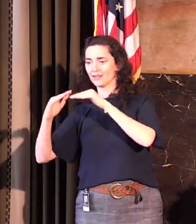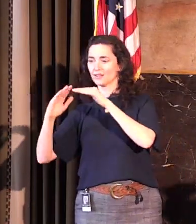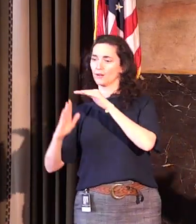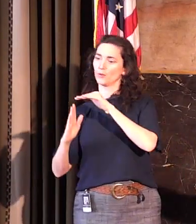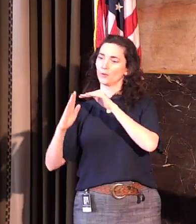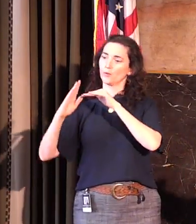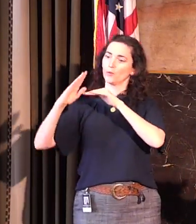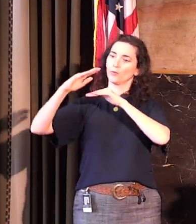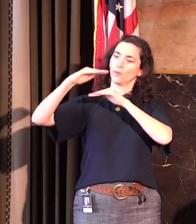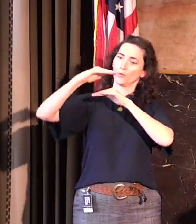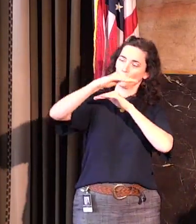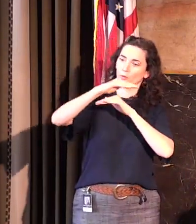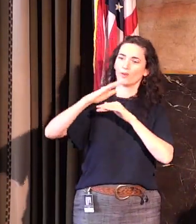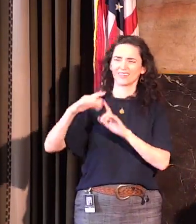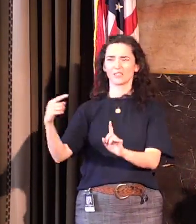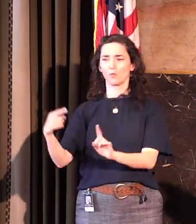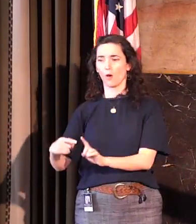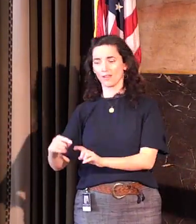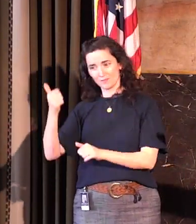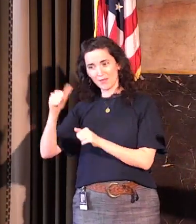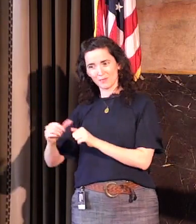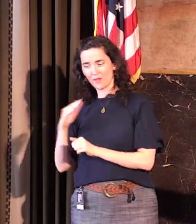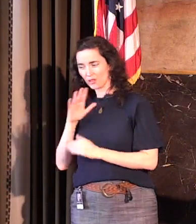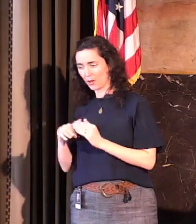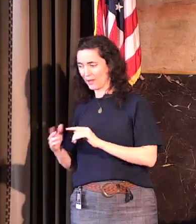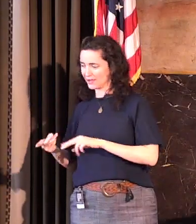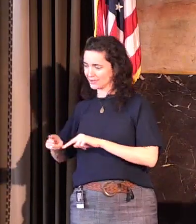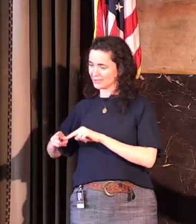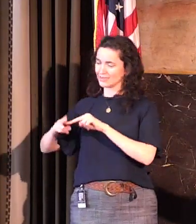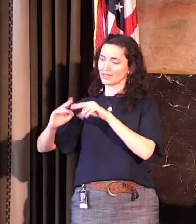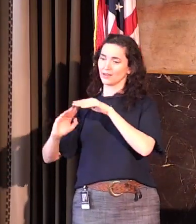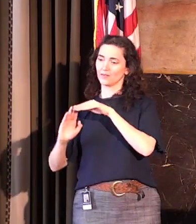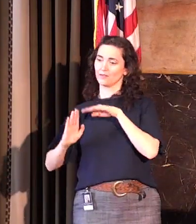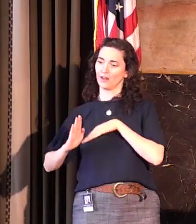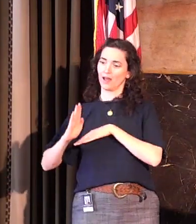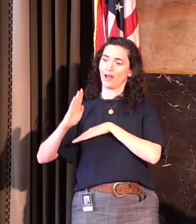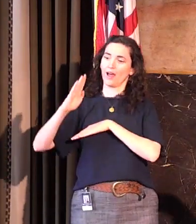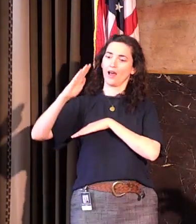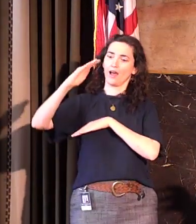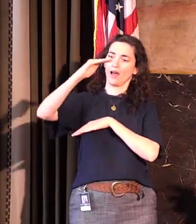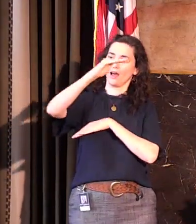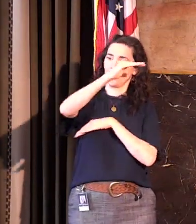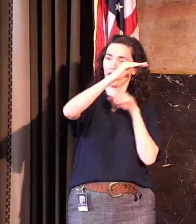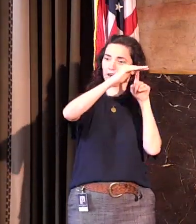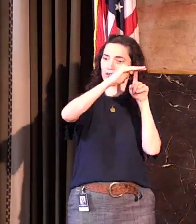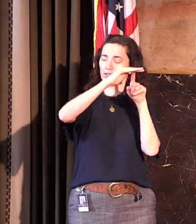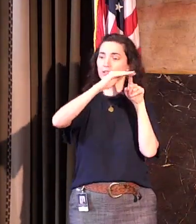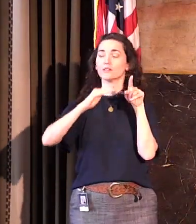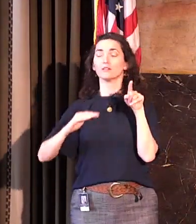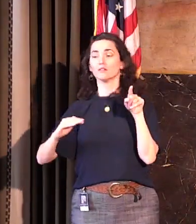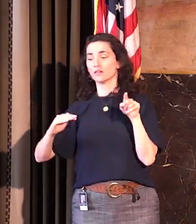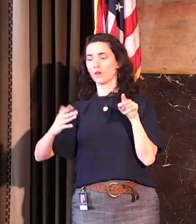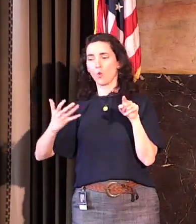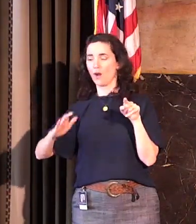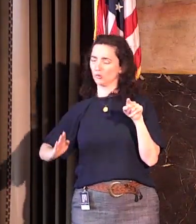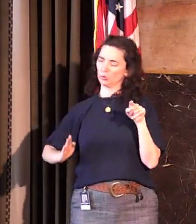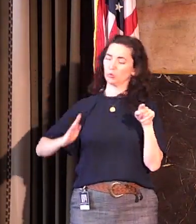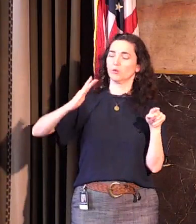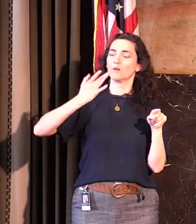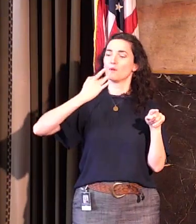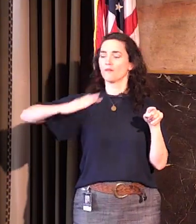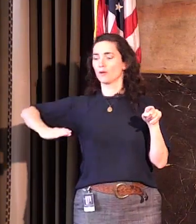flattening the curve is like, so that you extend out the timeline when people are going to contract the disease so that they're not all presenting